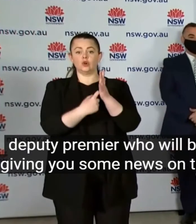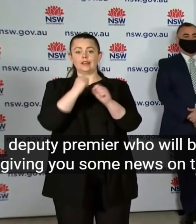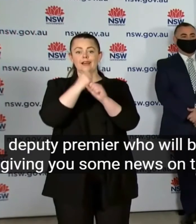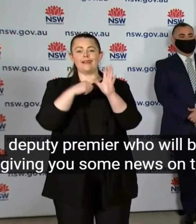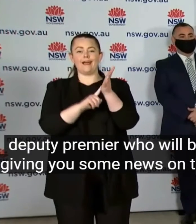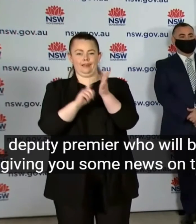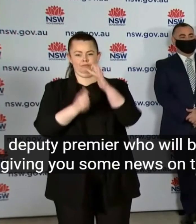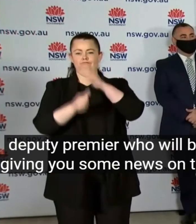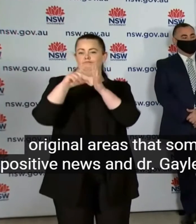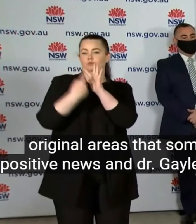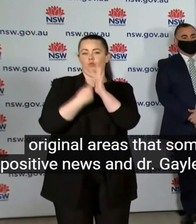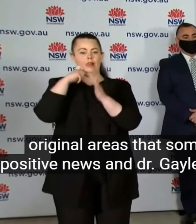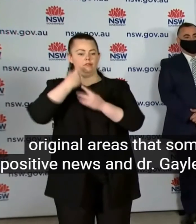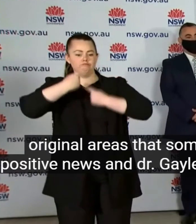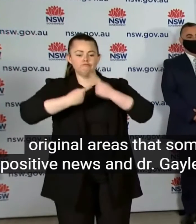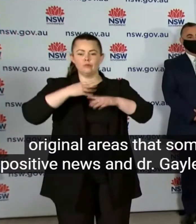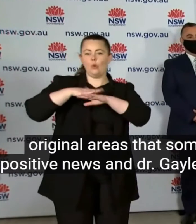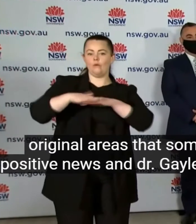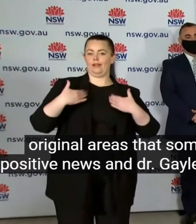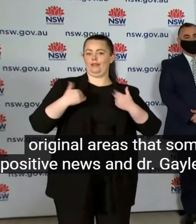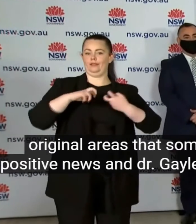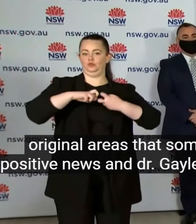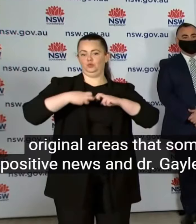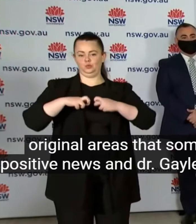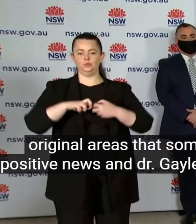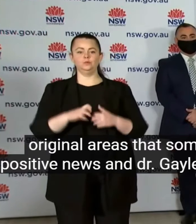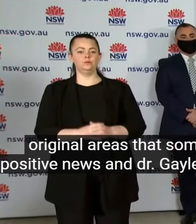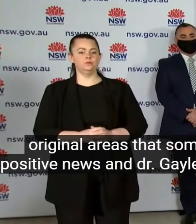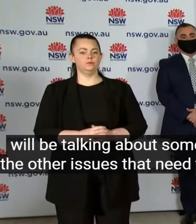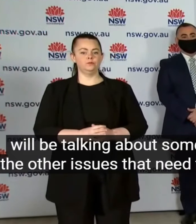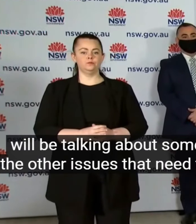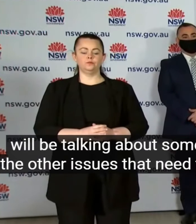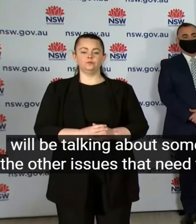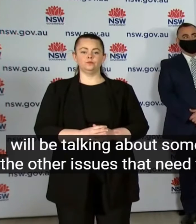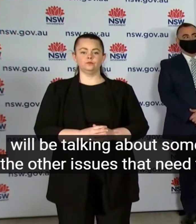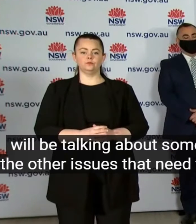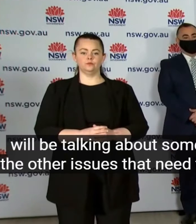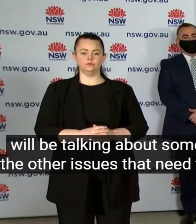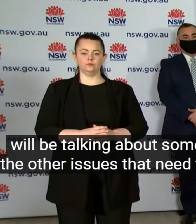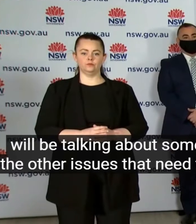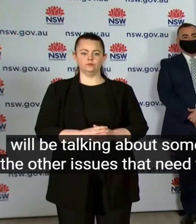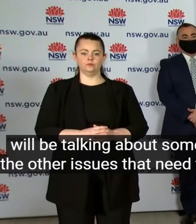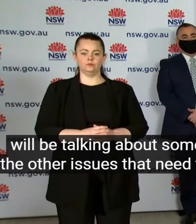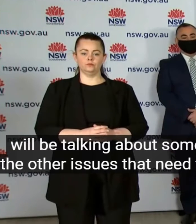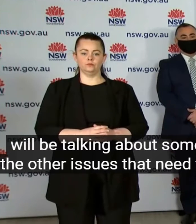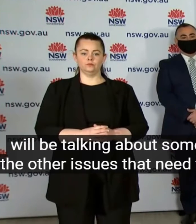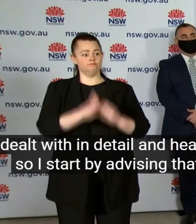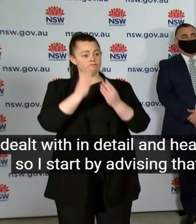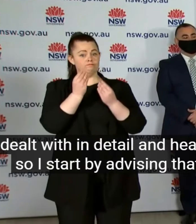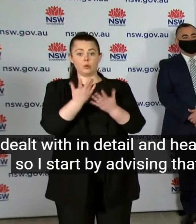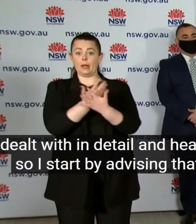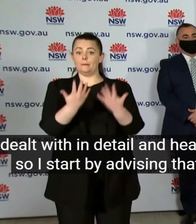other issues that needs to be dealt with in detail on health. So I start by advising that there were